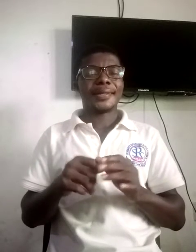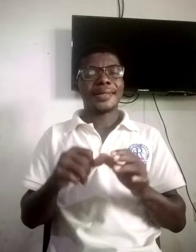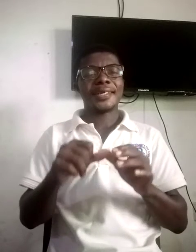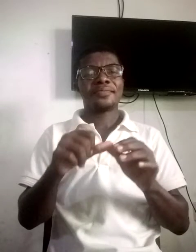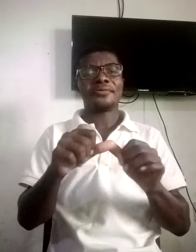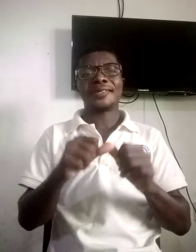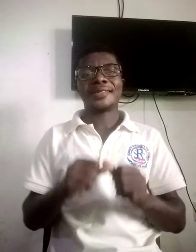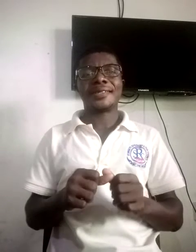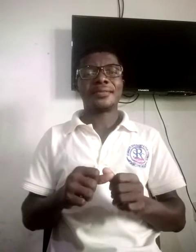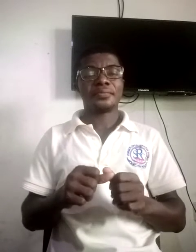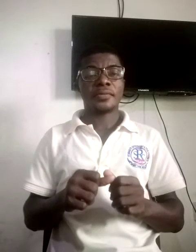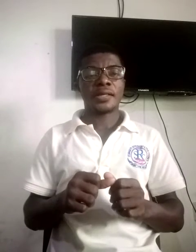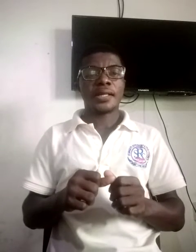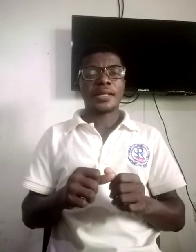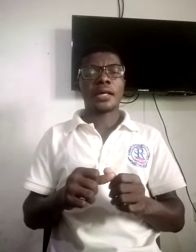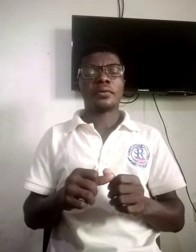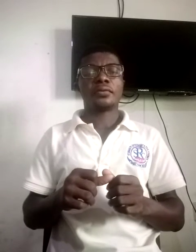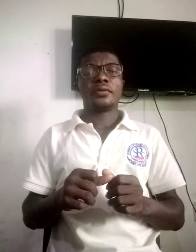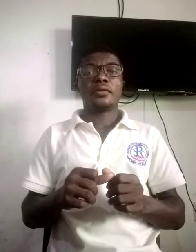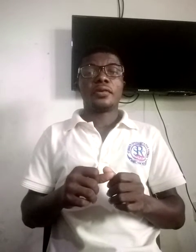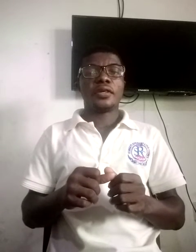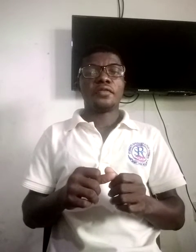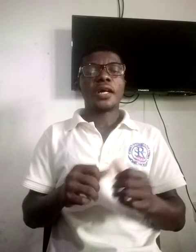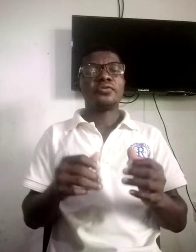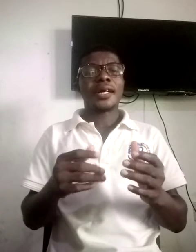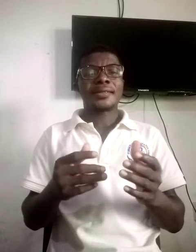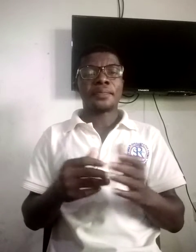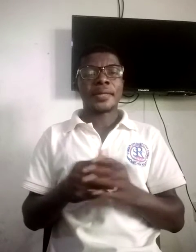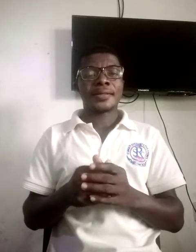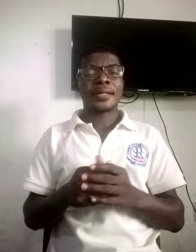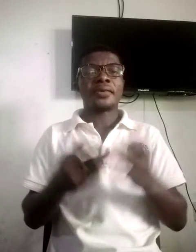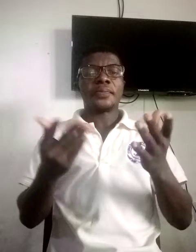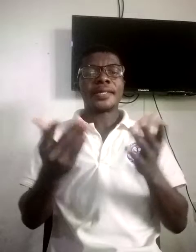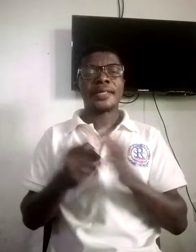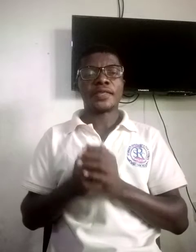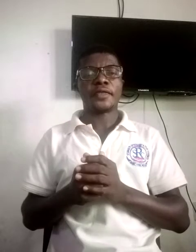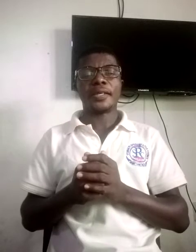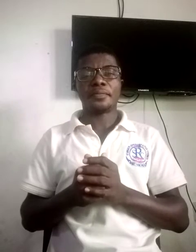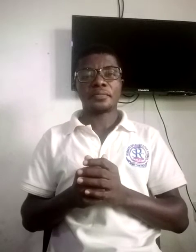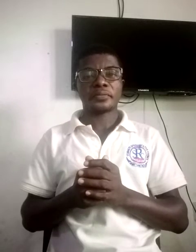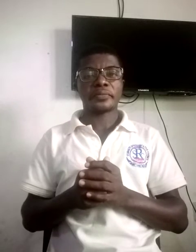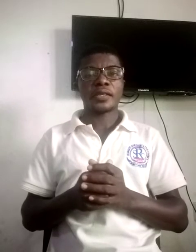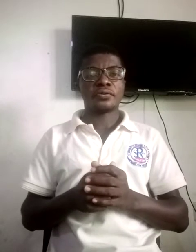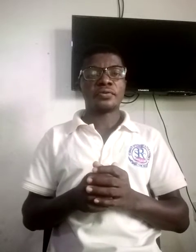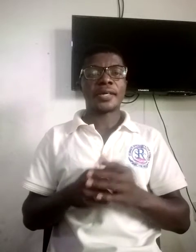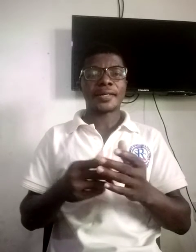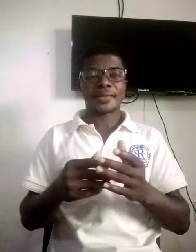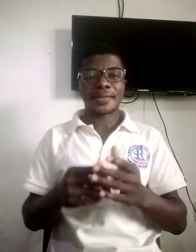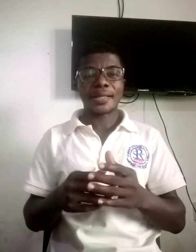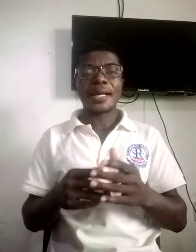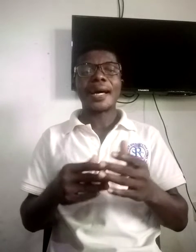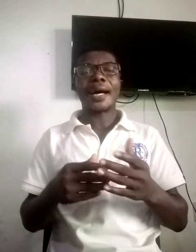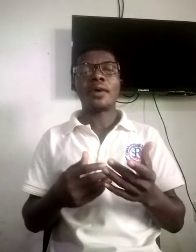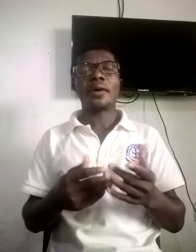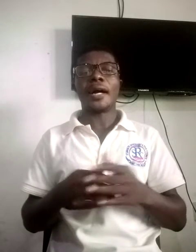let's proceed. Now, how do you ask the person how the person is feeling? So you ask, how are